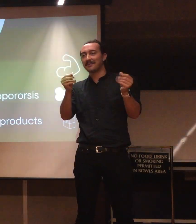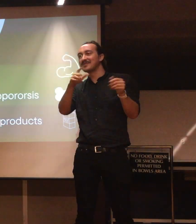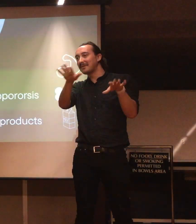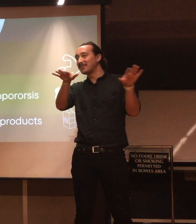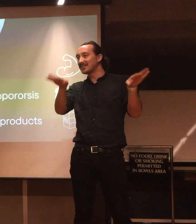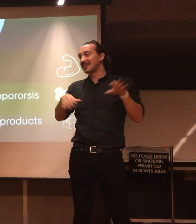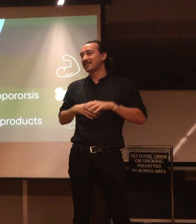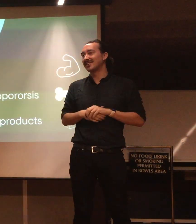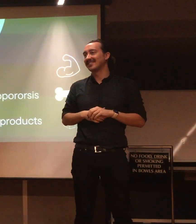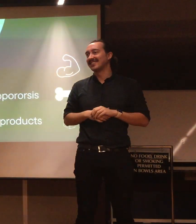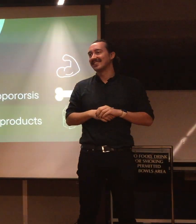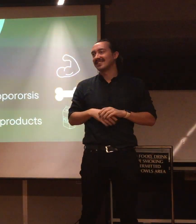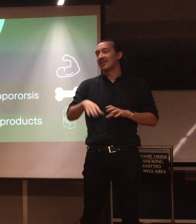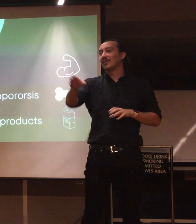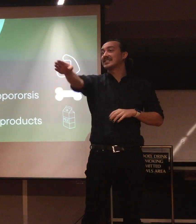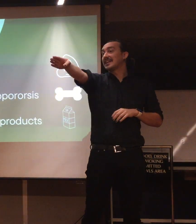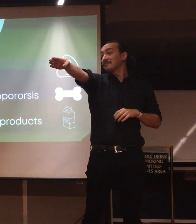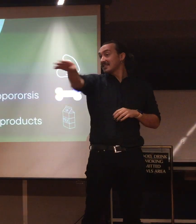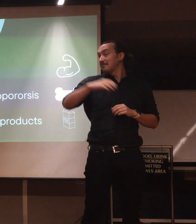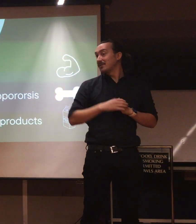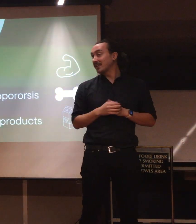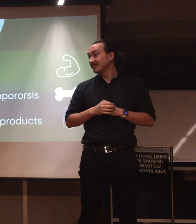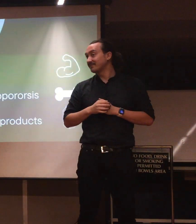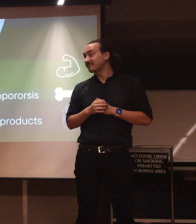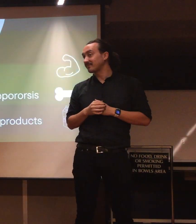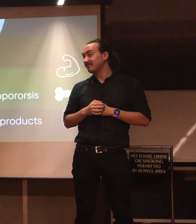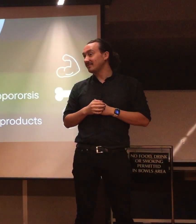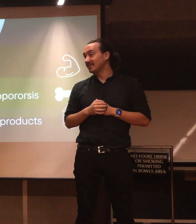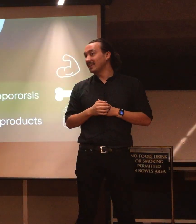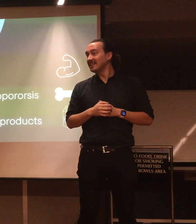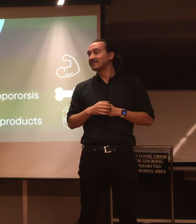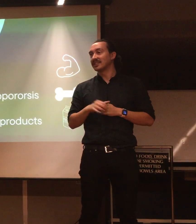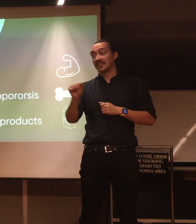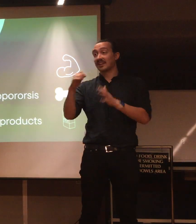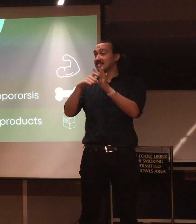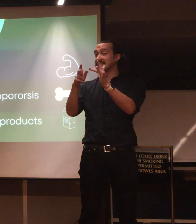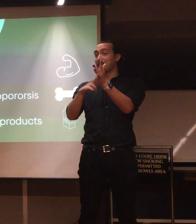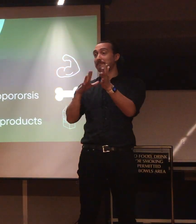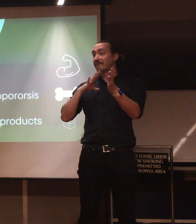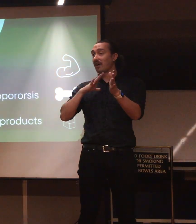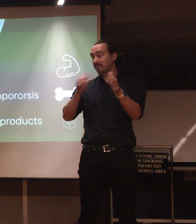So Some do, some do, some don't. Oh, skim milk? Skim, yeah.